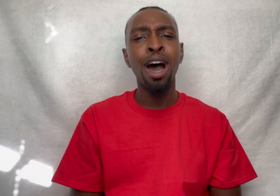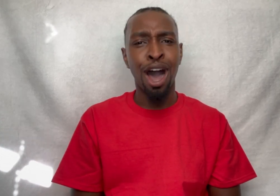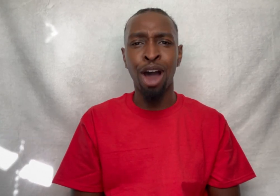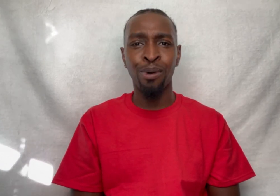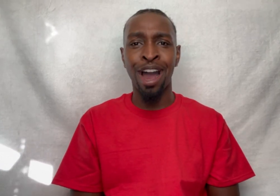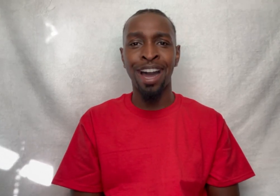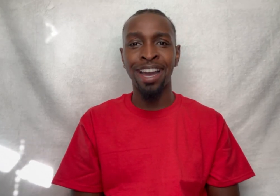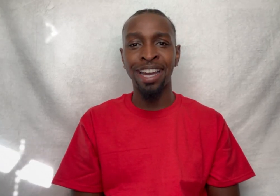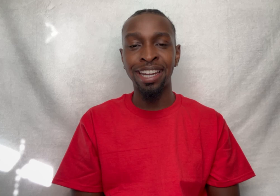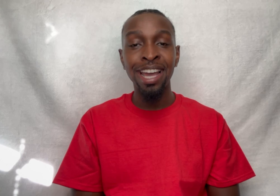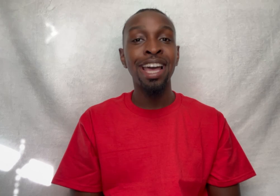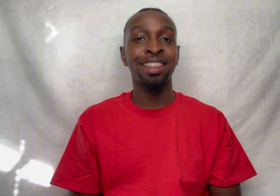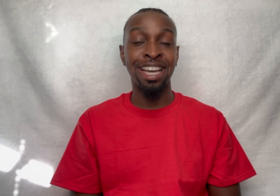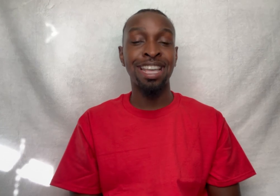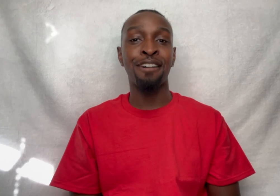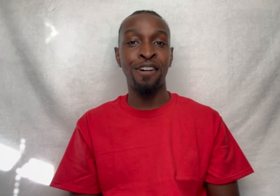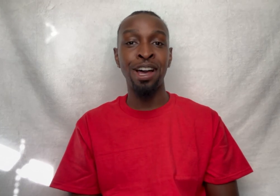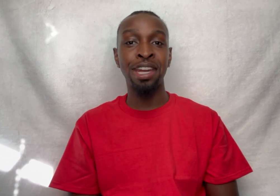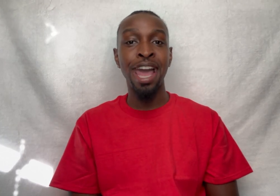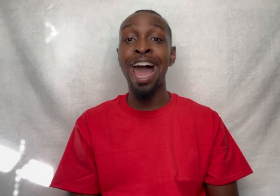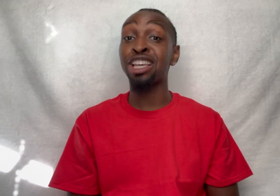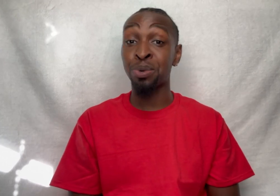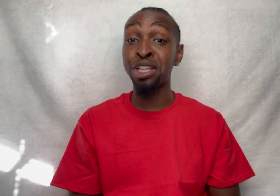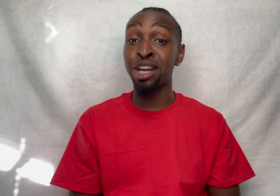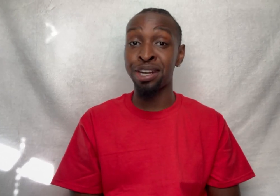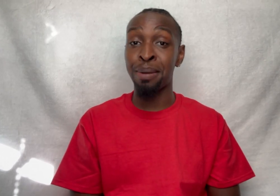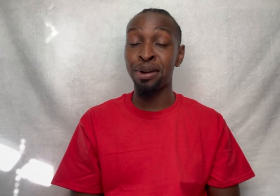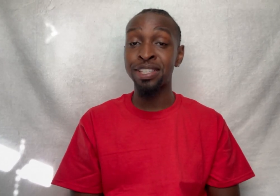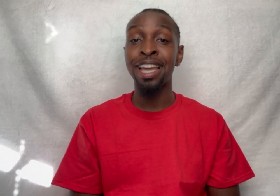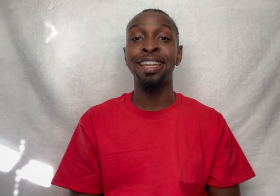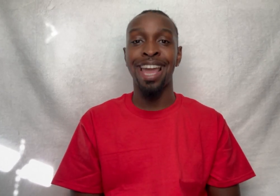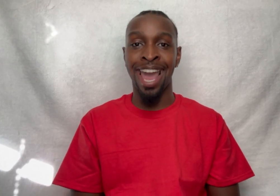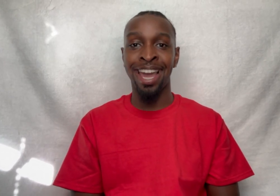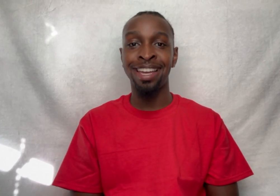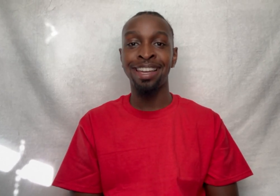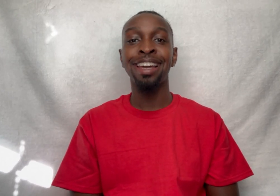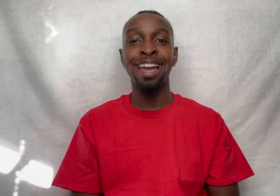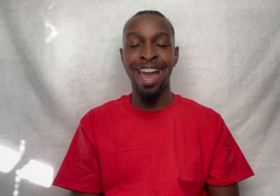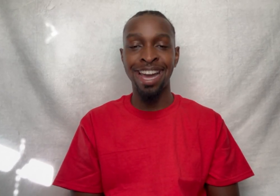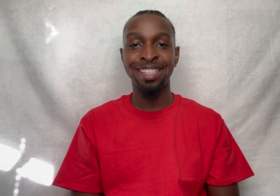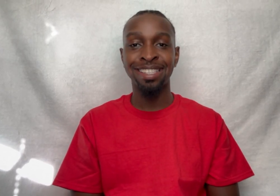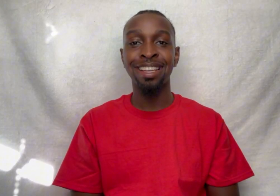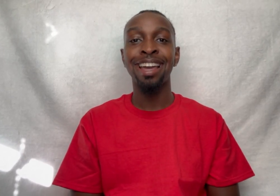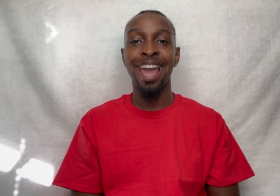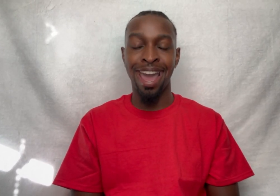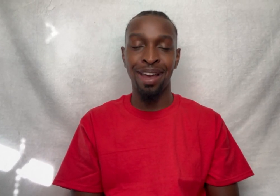All right, let's have fun as we learn numbers in ASL.